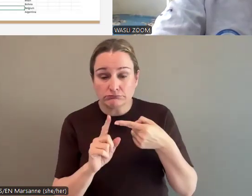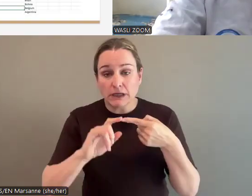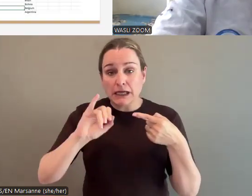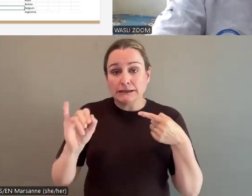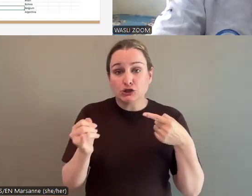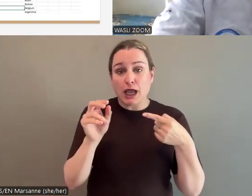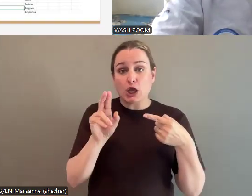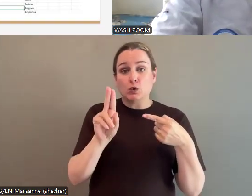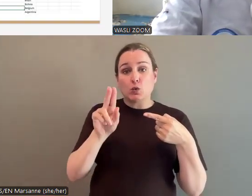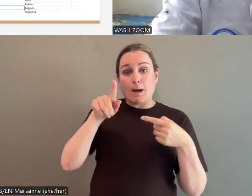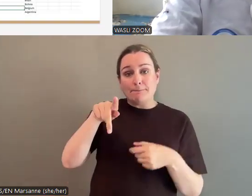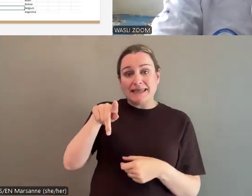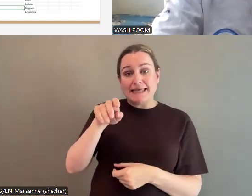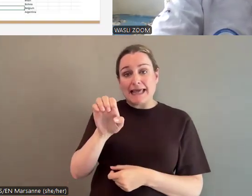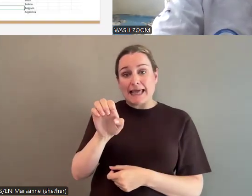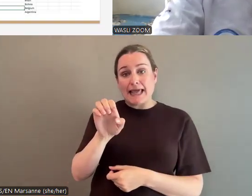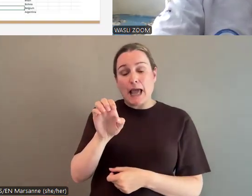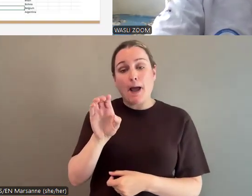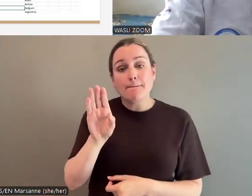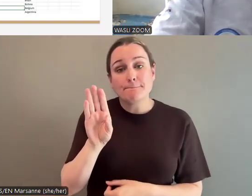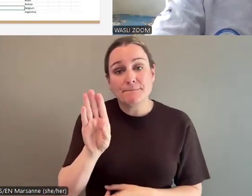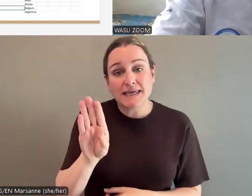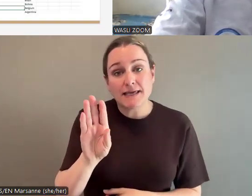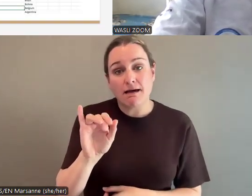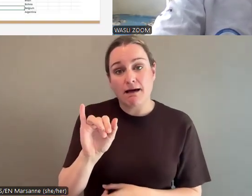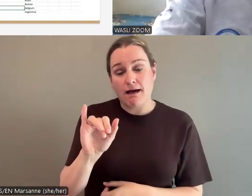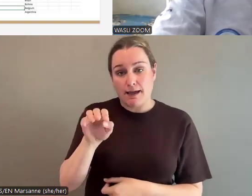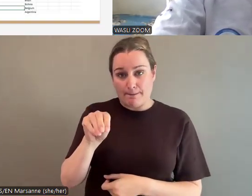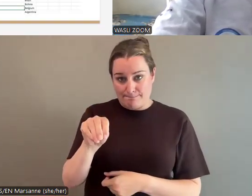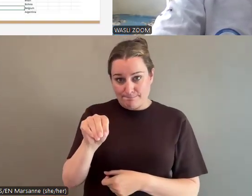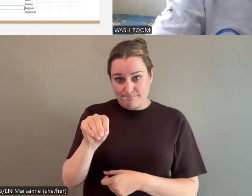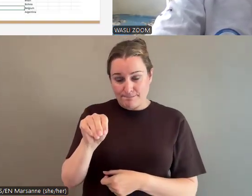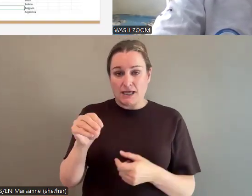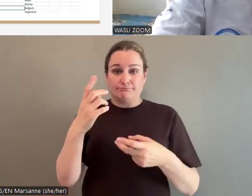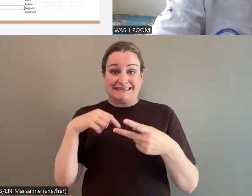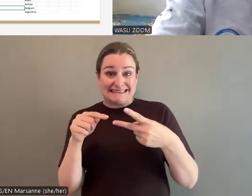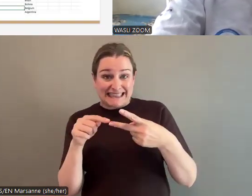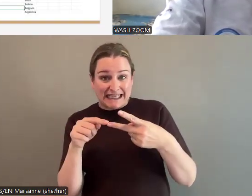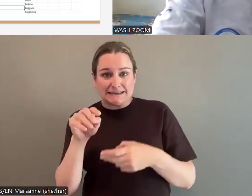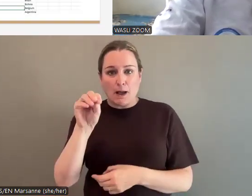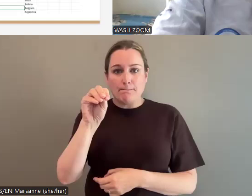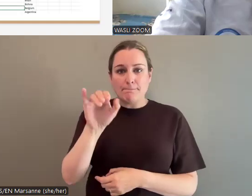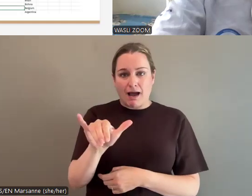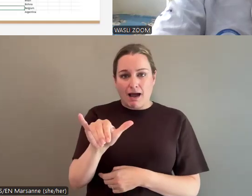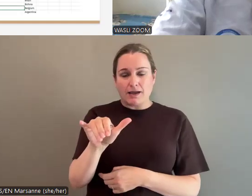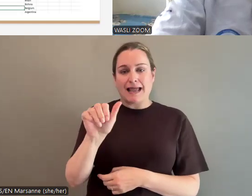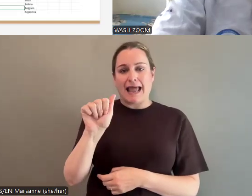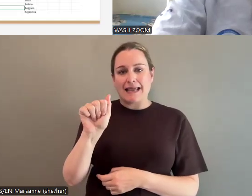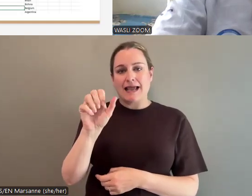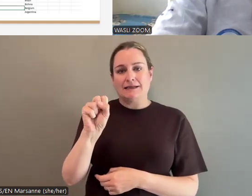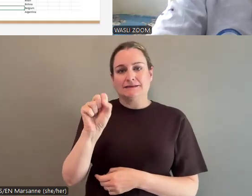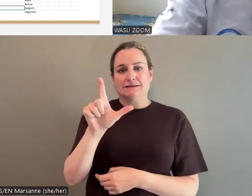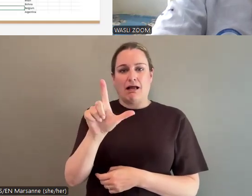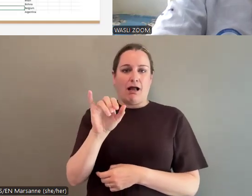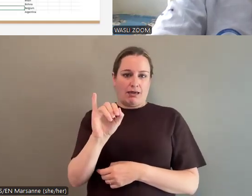and Translation National Organization. And we have Malaysian Association of Sign Language Interpreters. Both organizations have paid